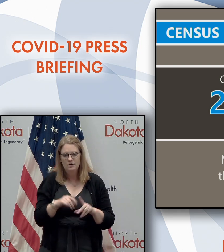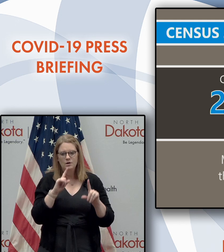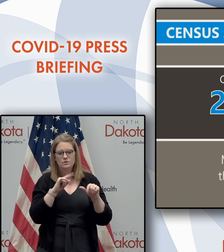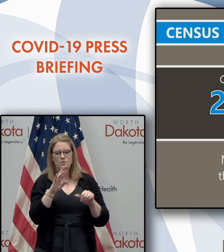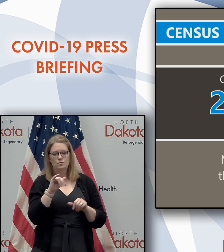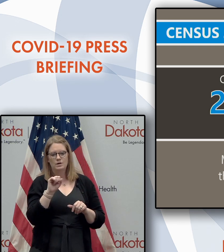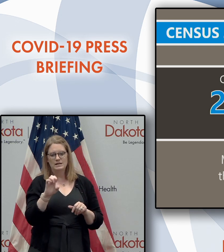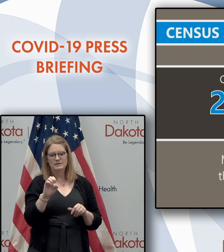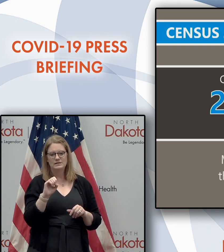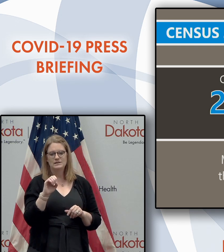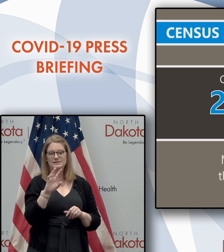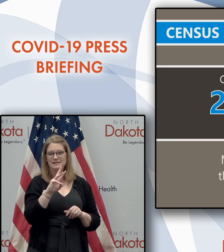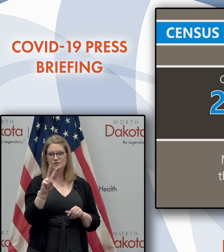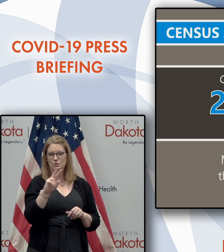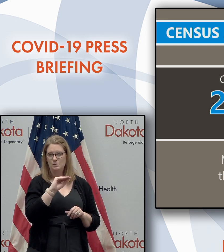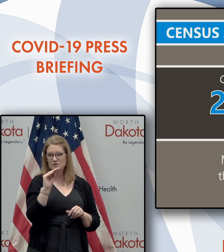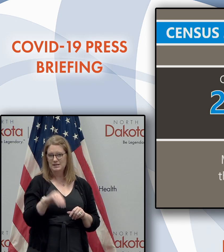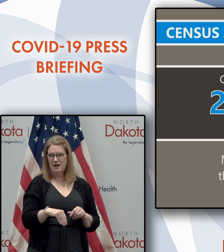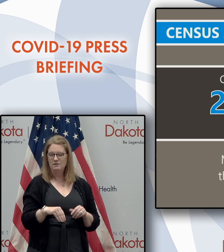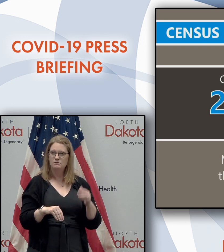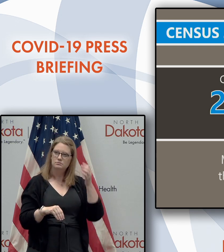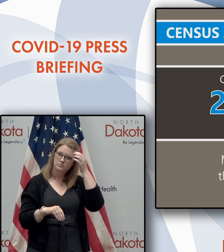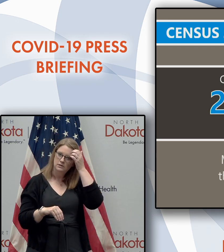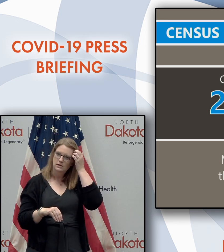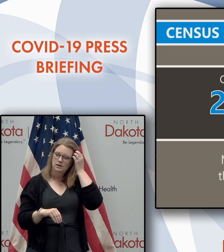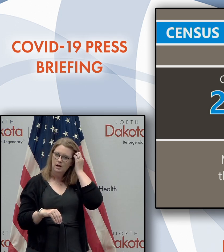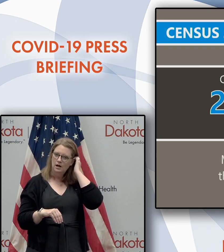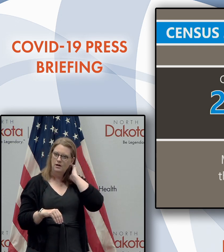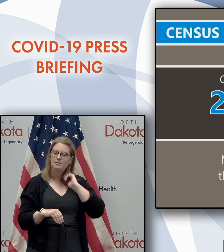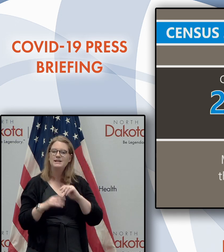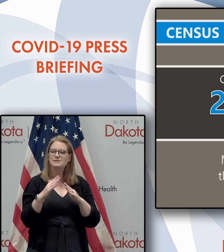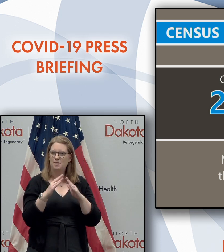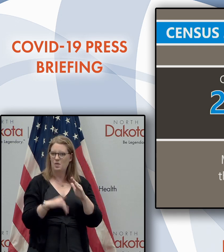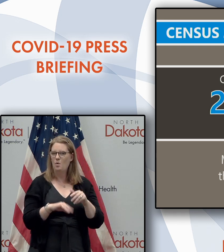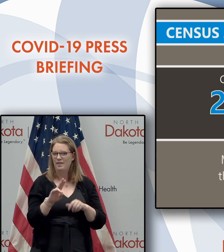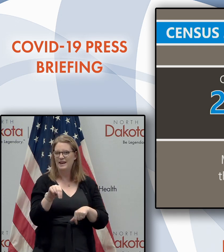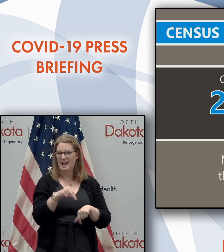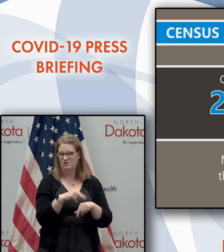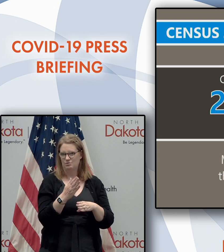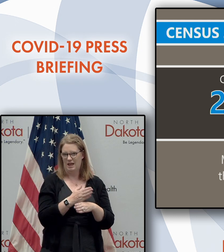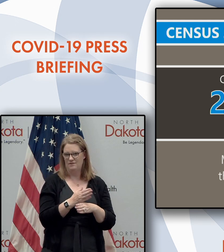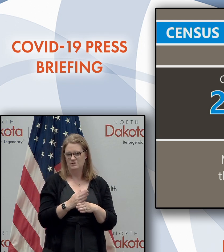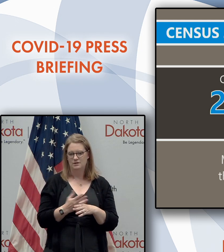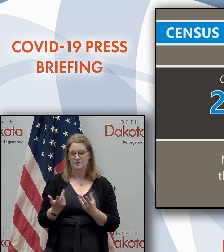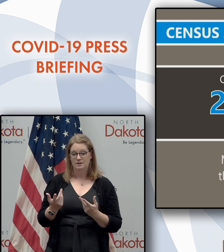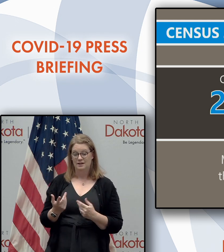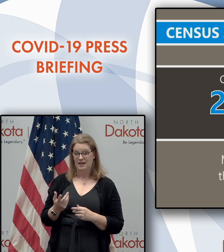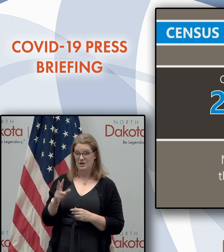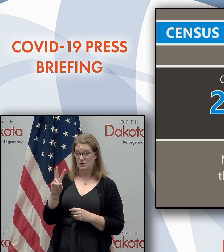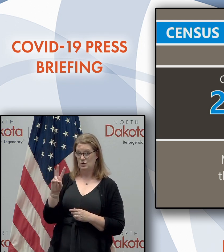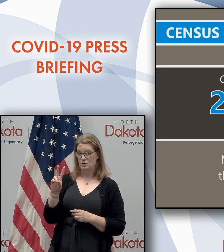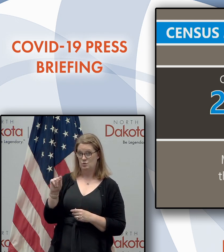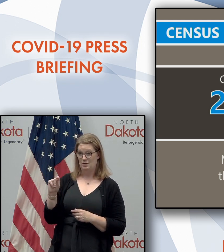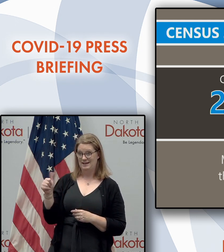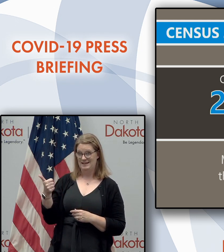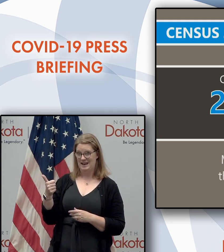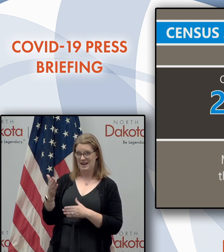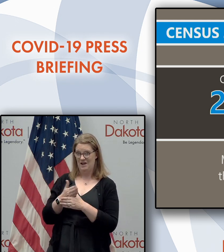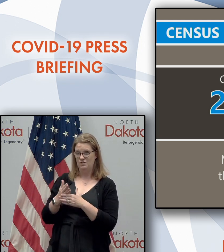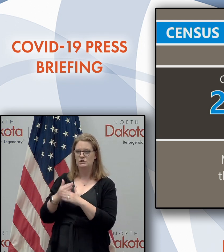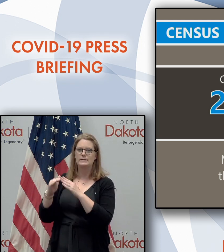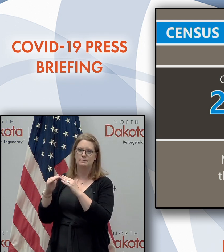state is 62%, which is below the national average, and it's lower than our 2010 average. That's not a good